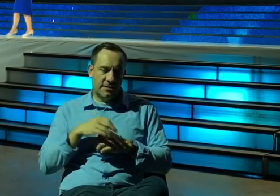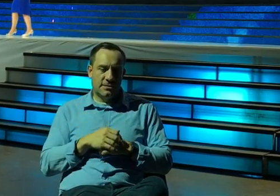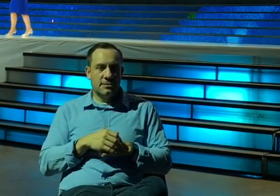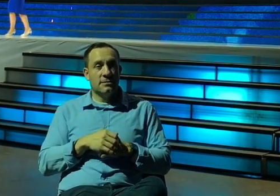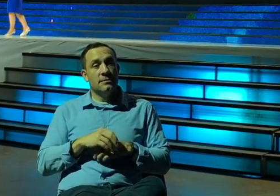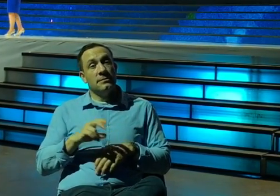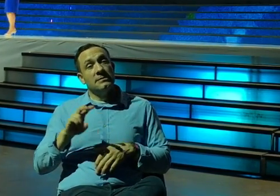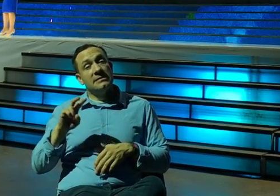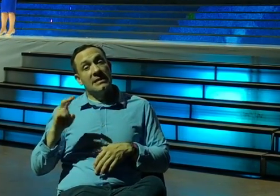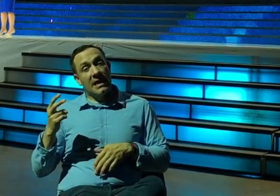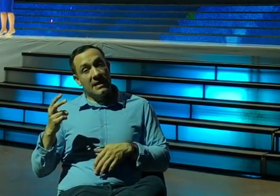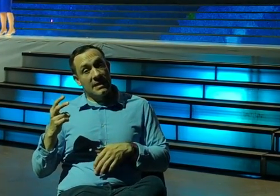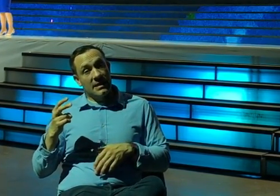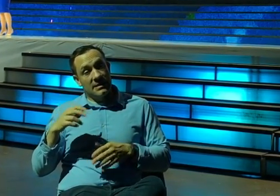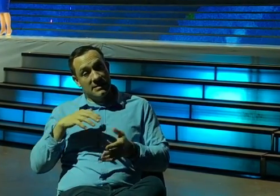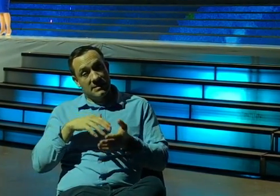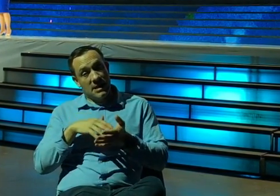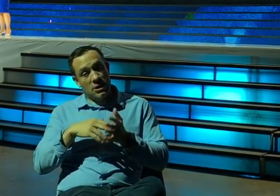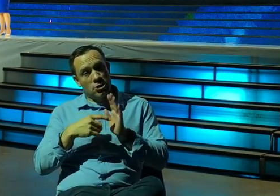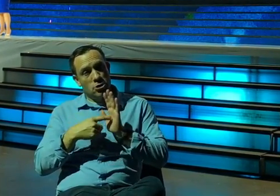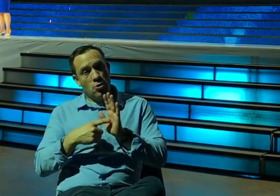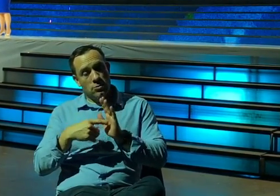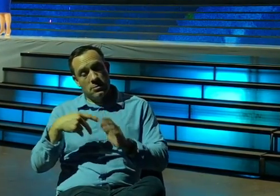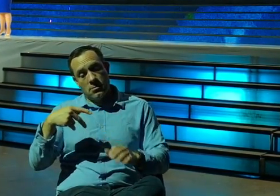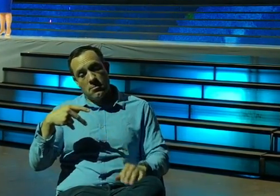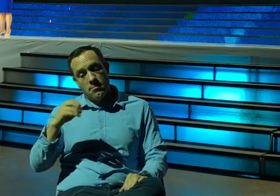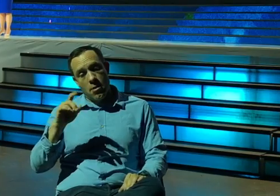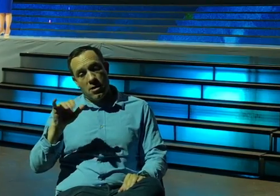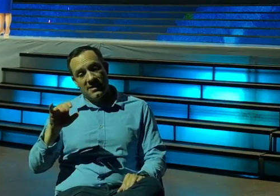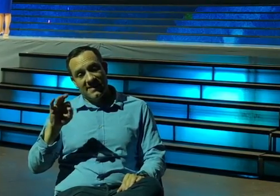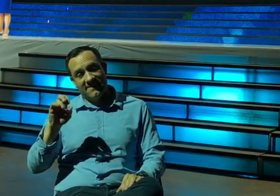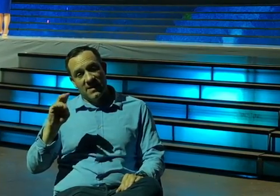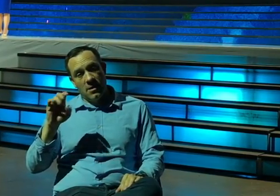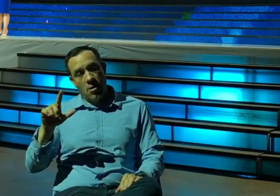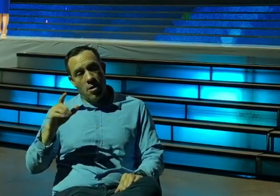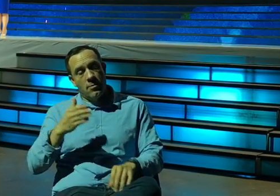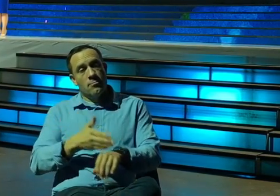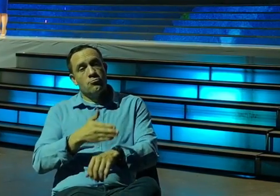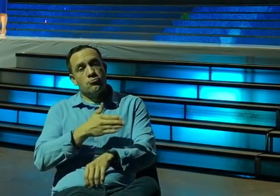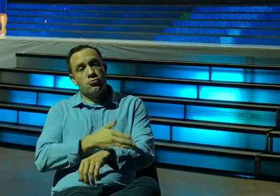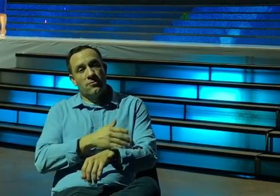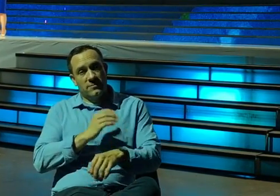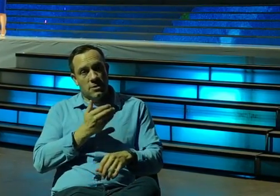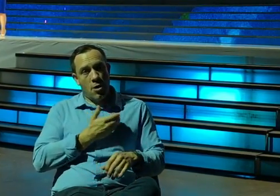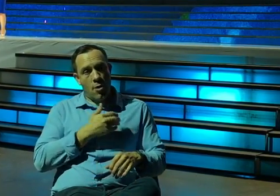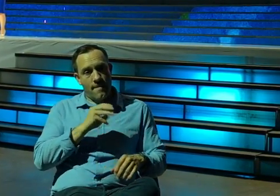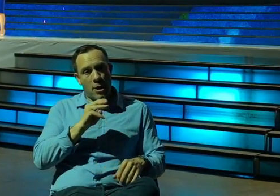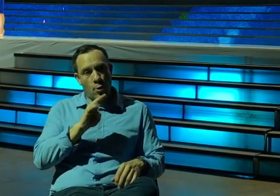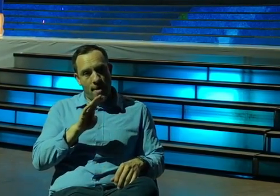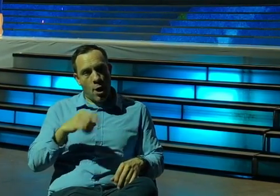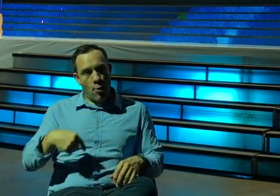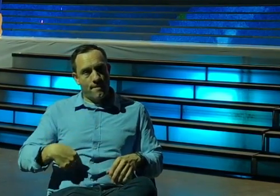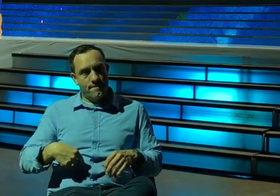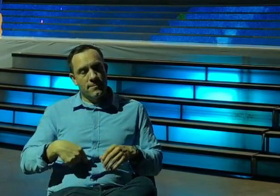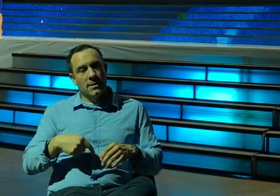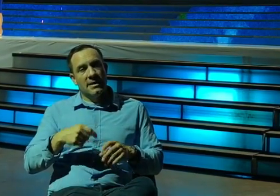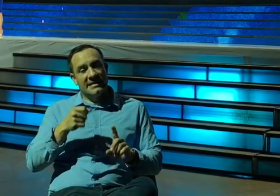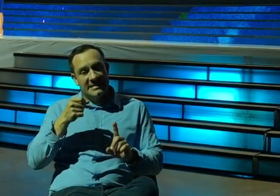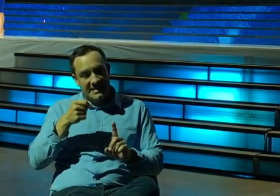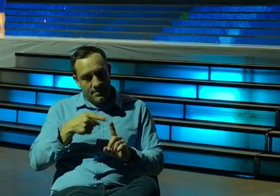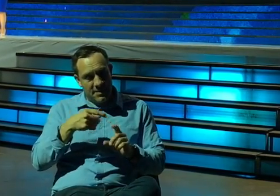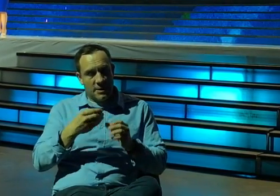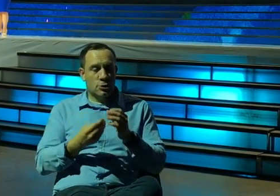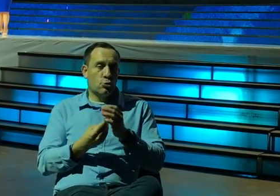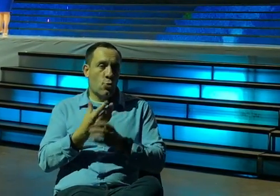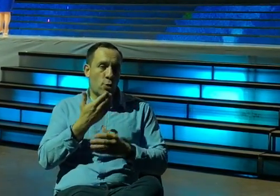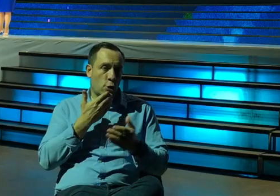secondly, the studies show that polyphenols help improve the health of our gut microbiome. Polyphenols can help stimulate the growth of good